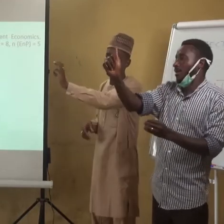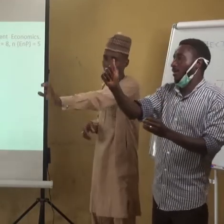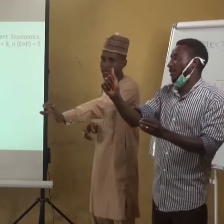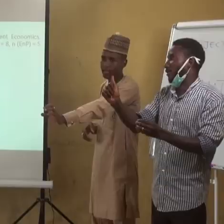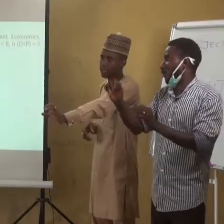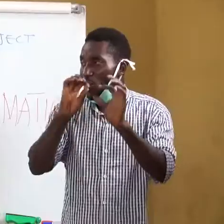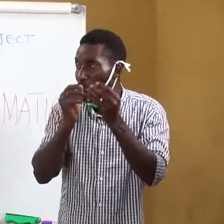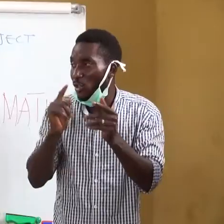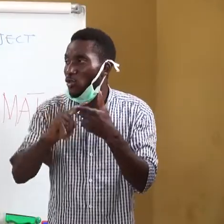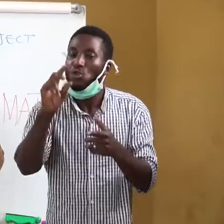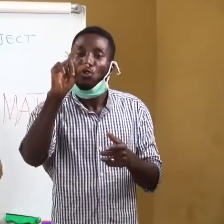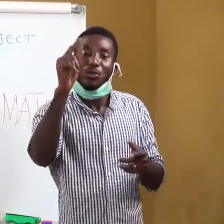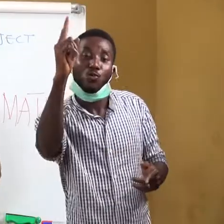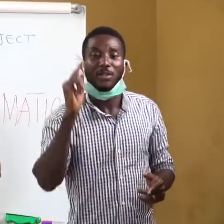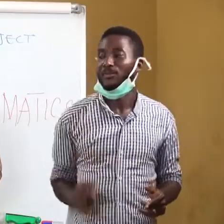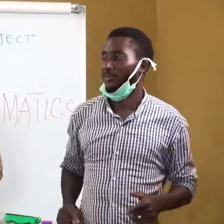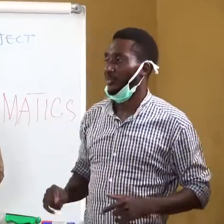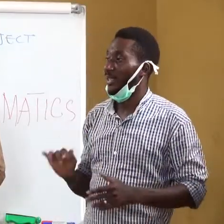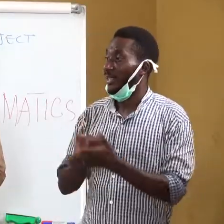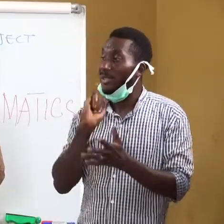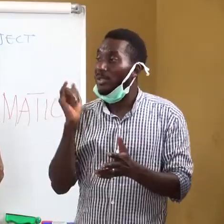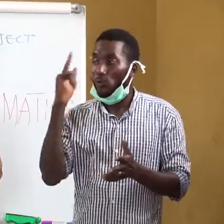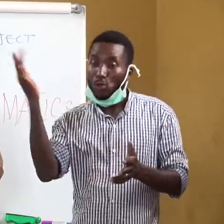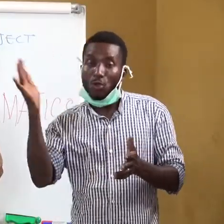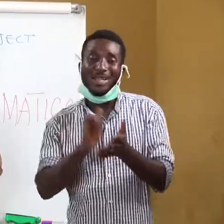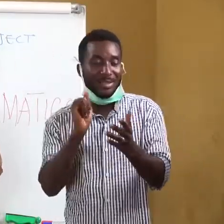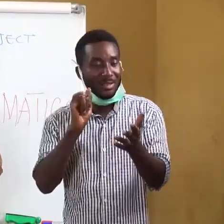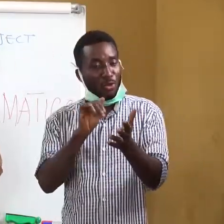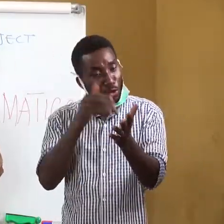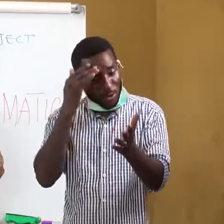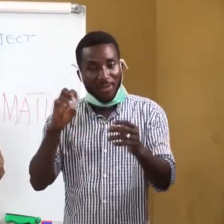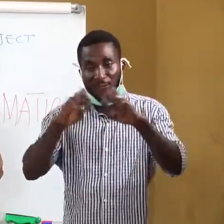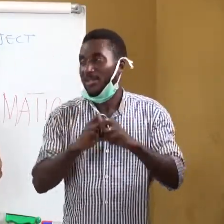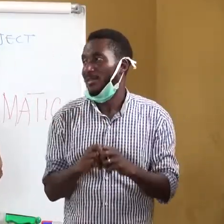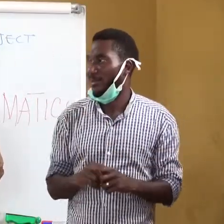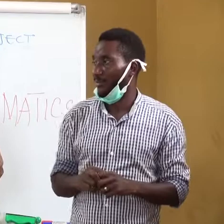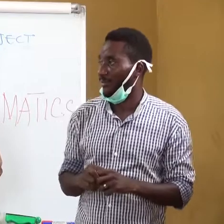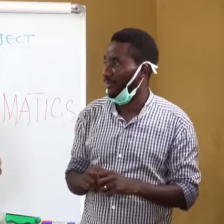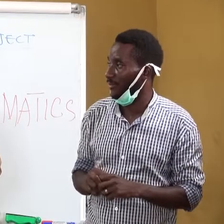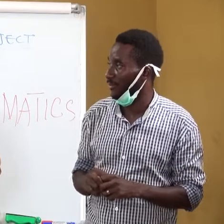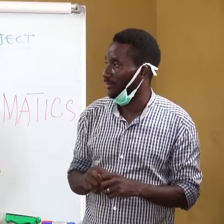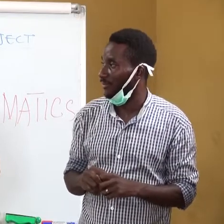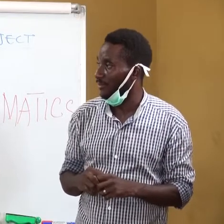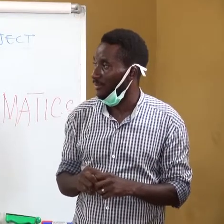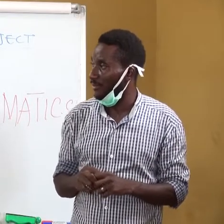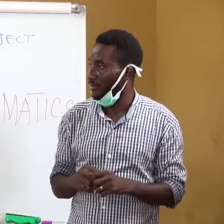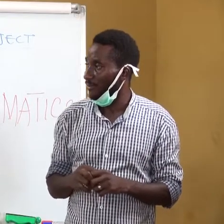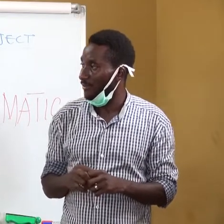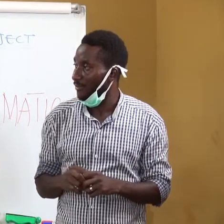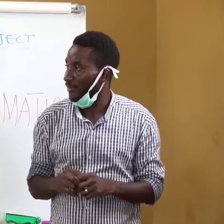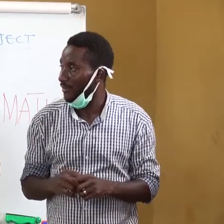it to 21. That is those that study physics. As it is, we have 6 minus X plus